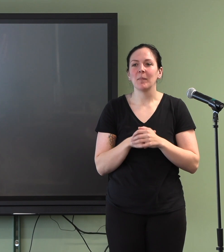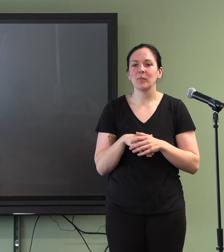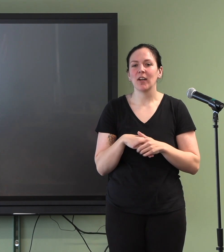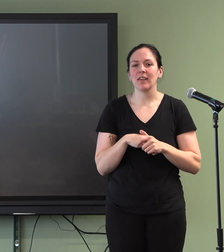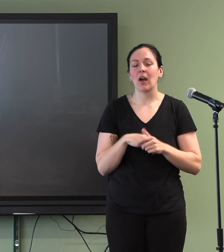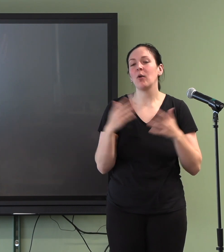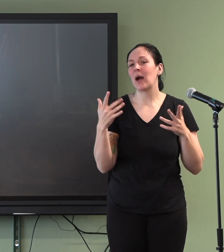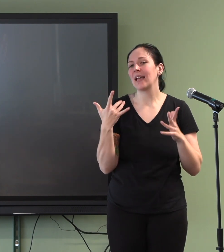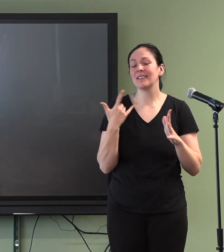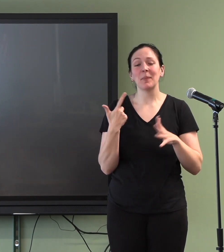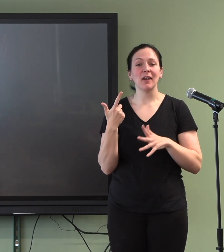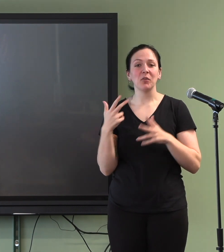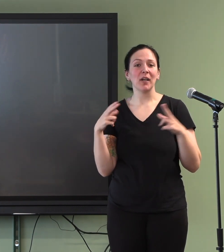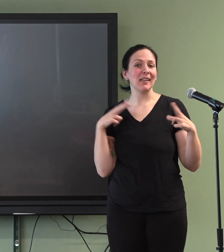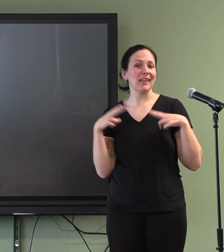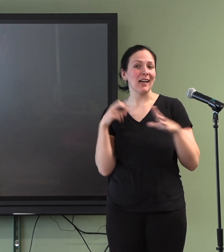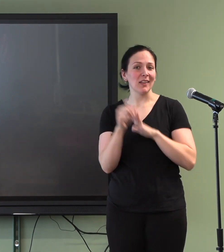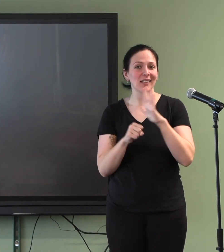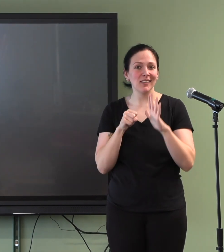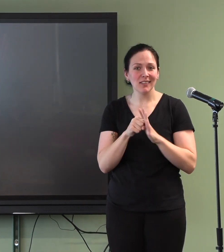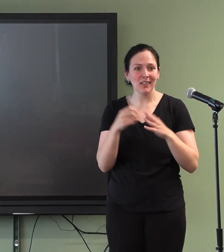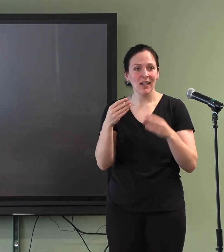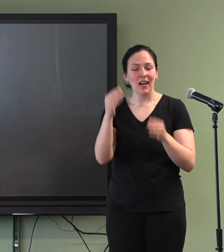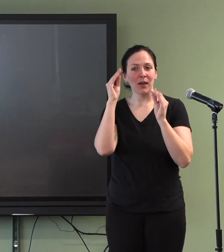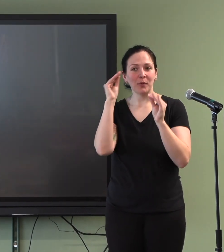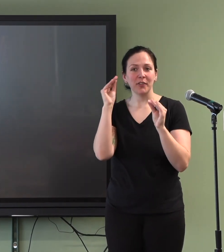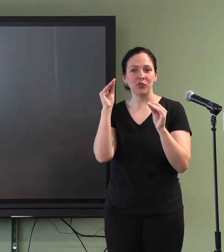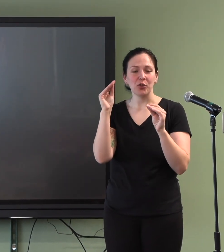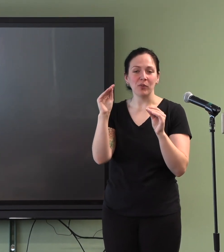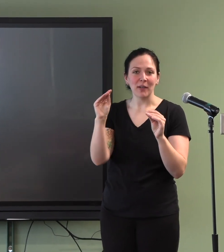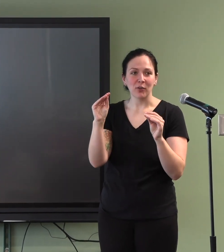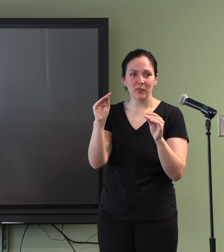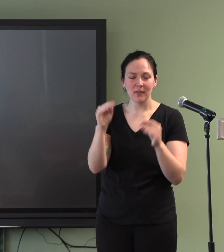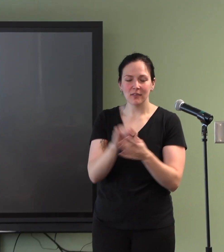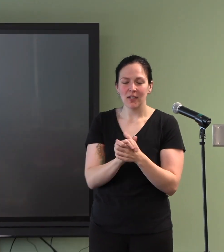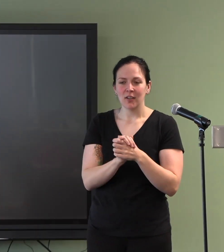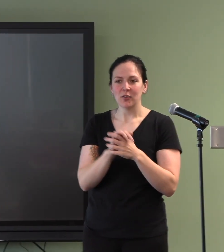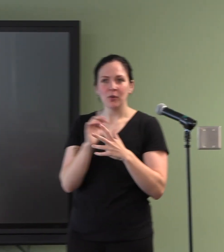Trying to think. Oh, I guess because we're in the holiday season, I will teach you Merry Christmas. So